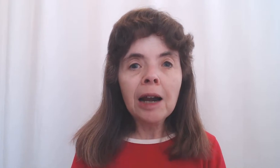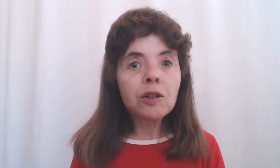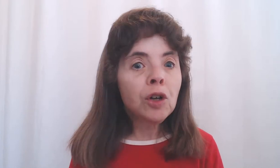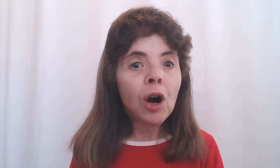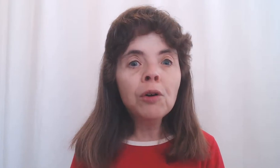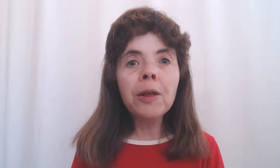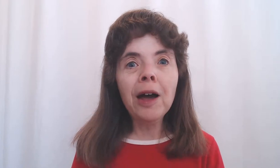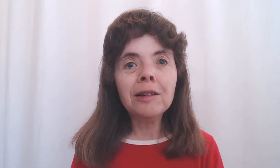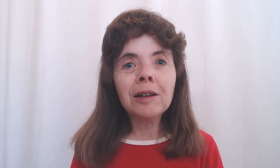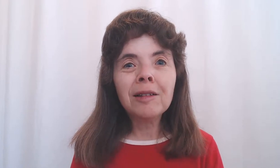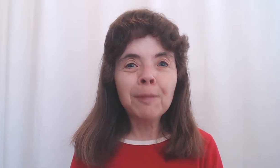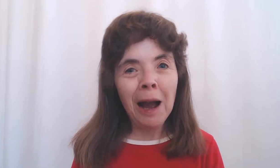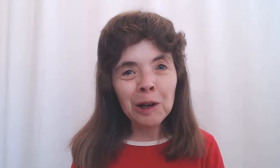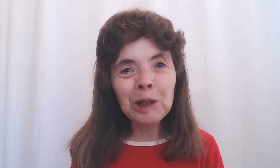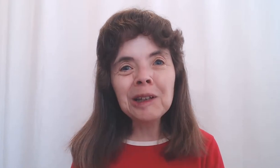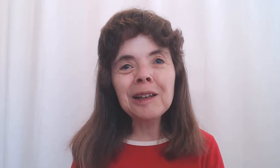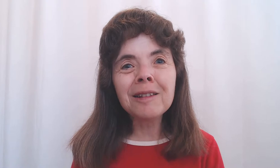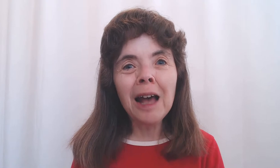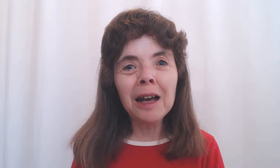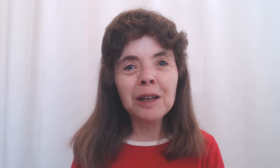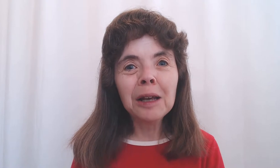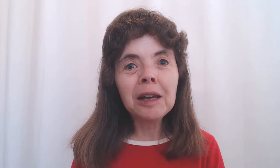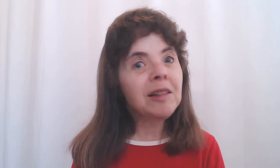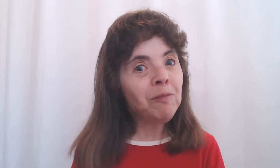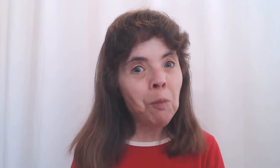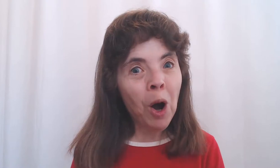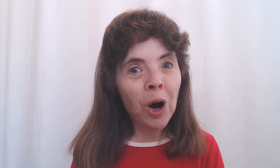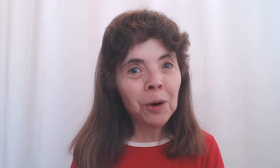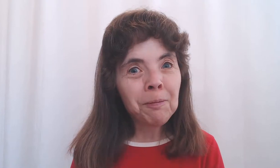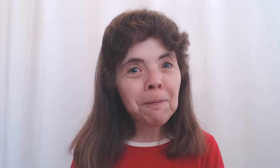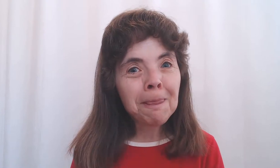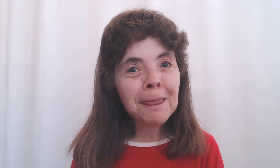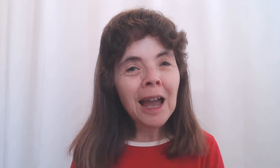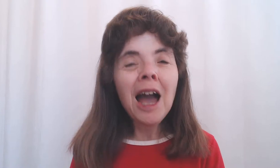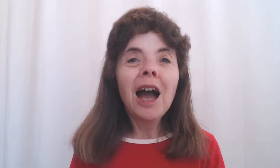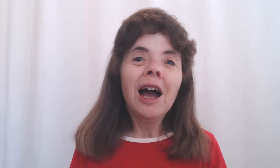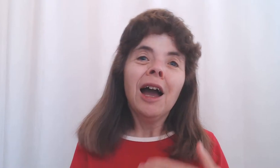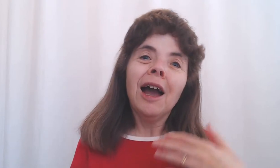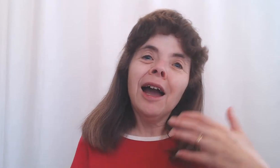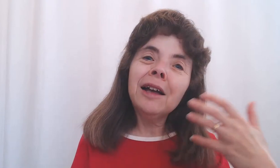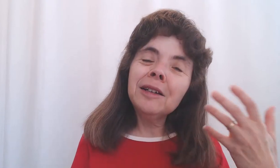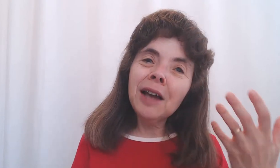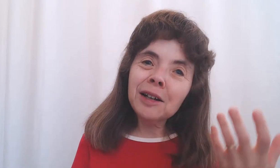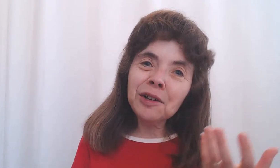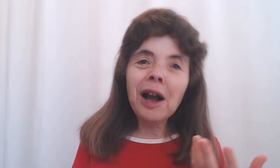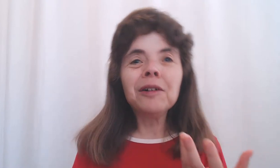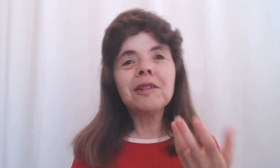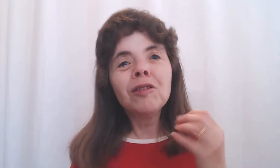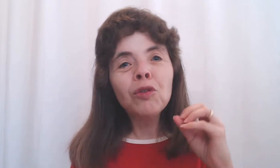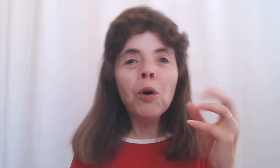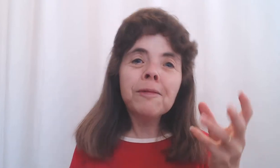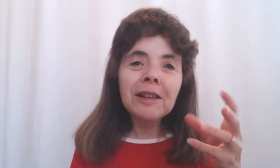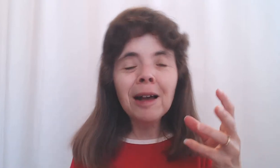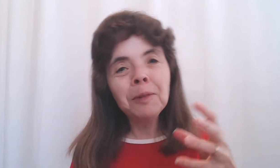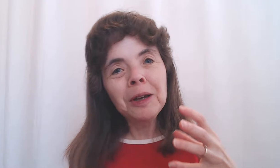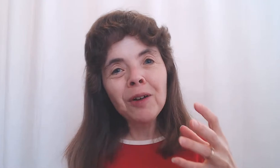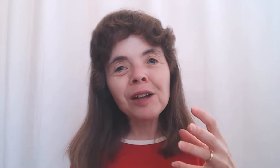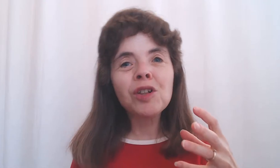Dr. Lacona then smiled and he said, except for Paul. And Dr. Allison sort of accepted the correction.